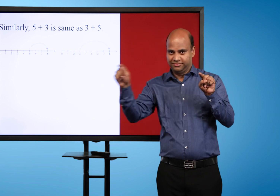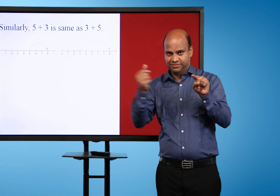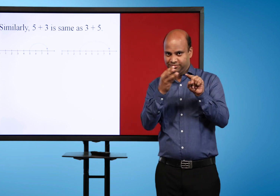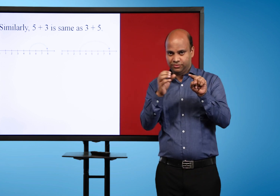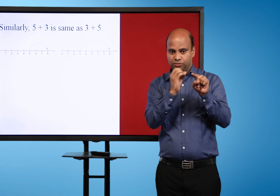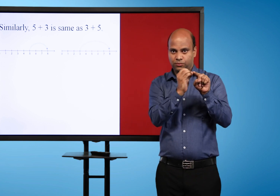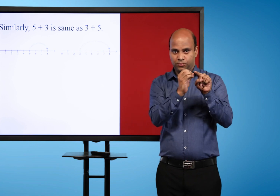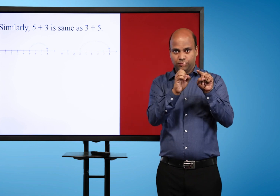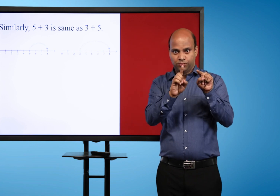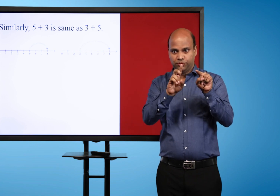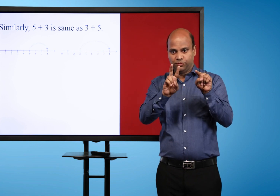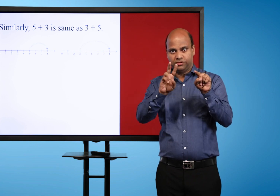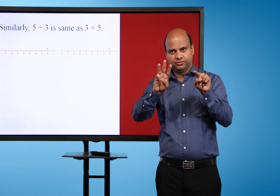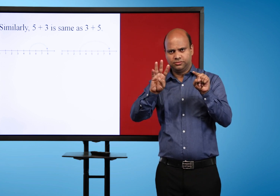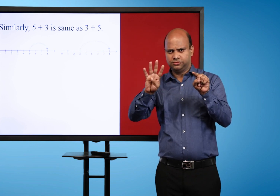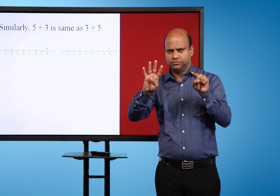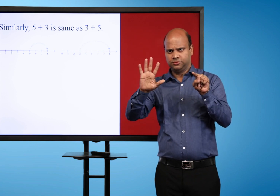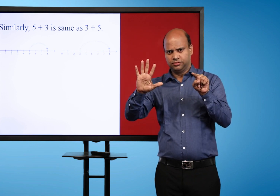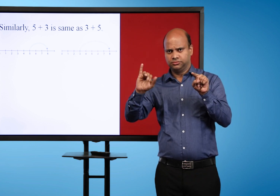with numbers from 0 to 8.